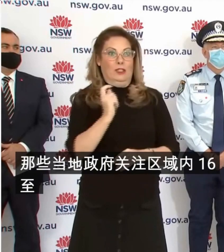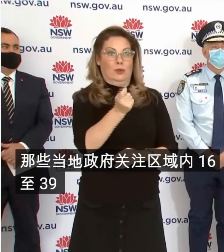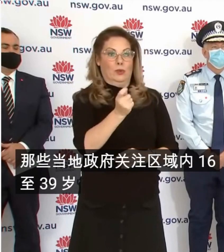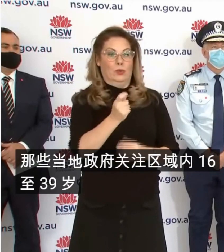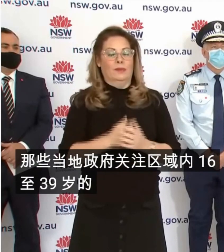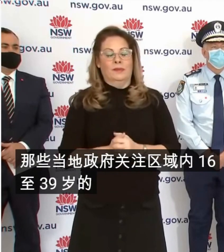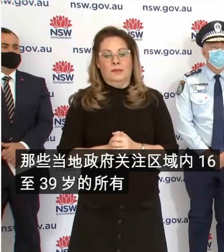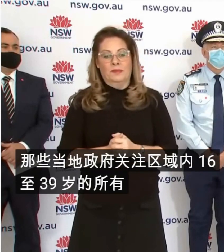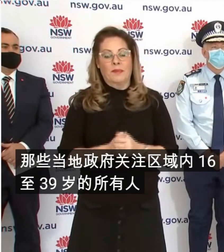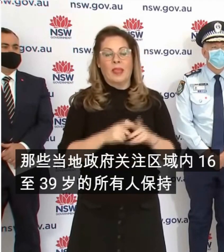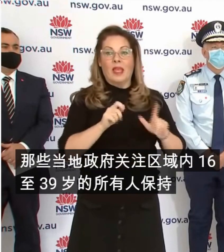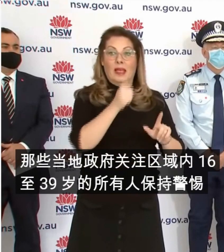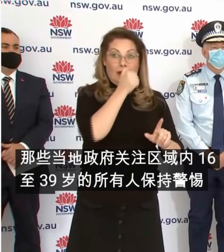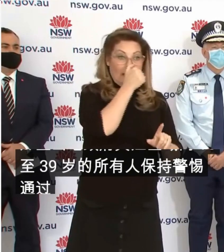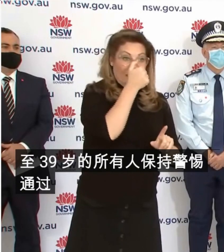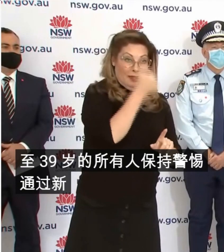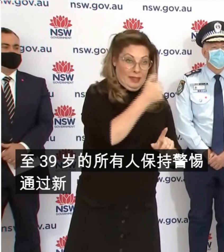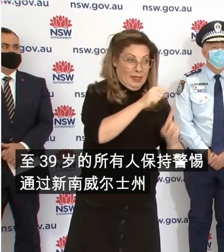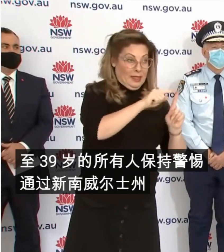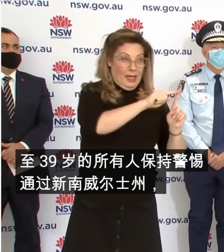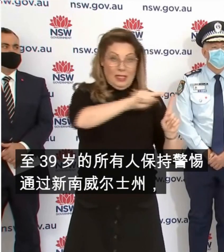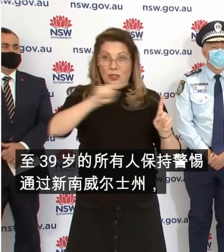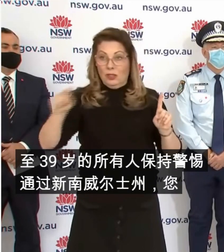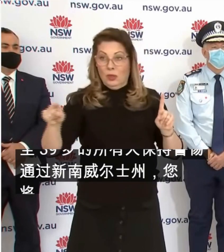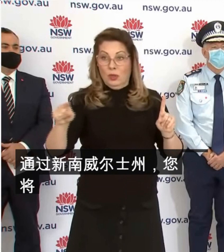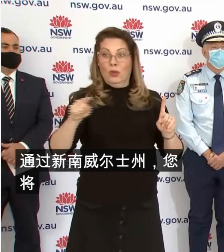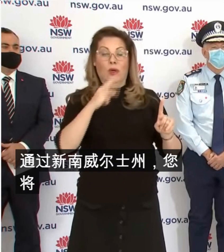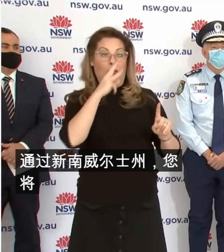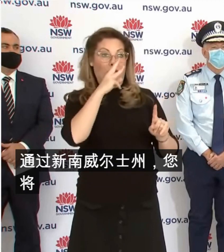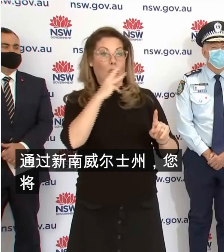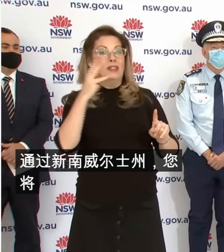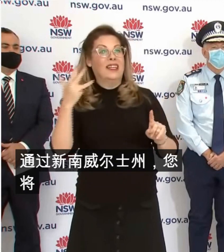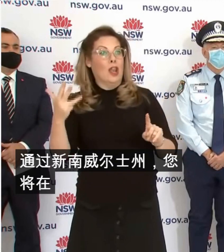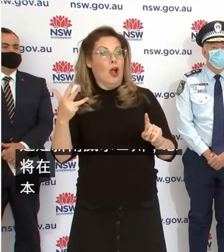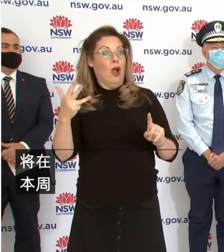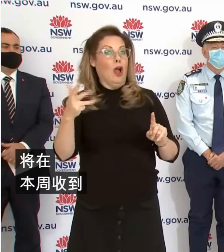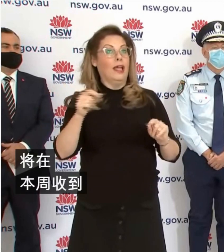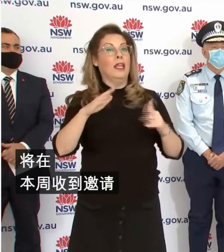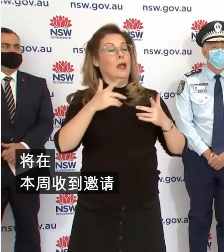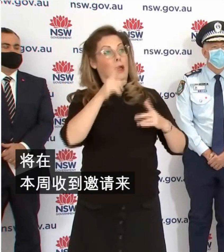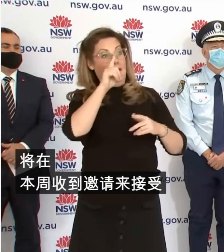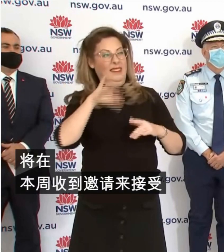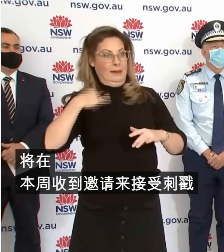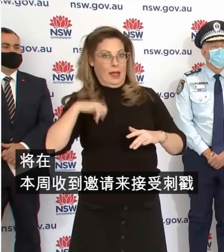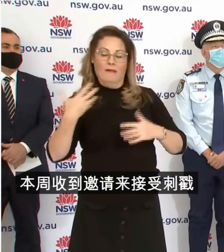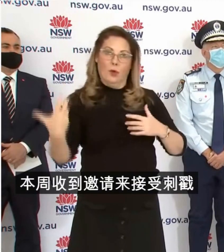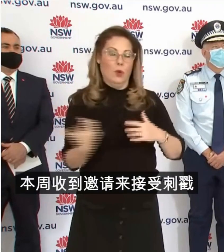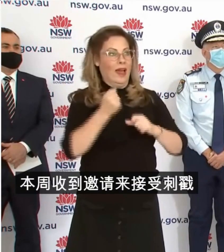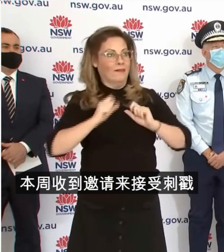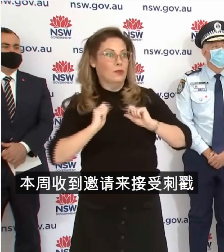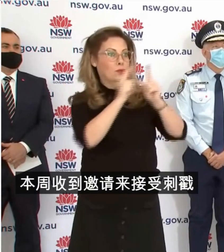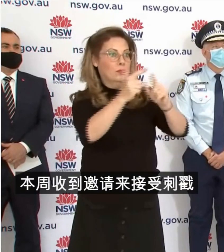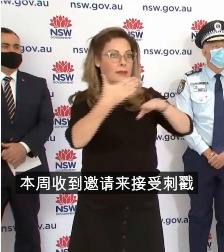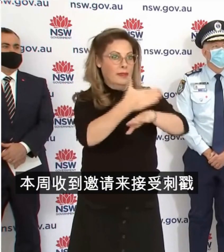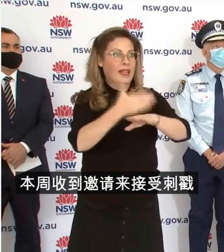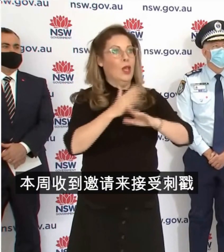of concern to be on alert through your employer or through New South Wales. You'll be receiving an invitation to come and get the jab this week. We ask you to book in and come and